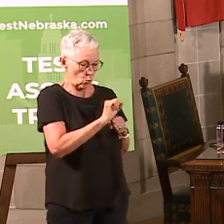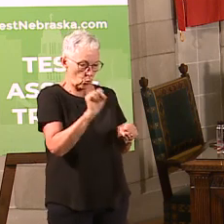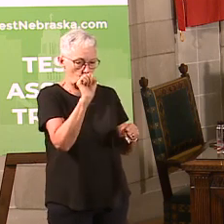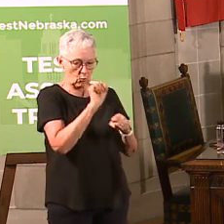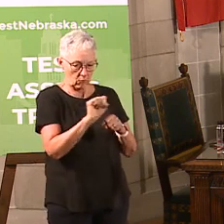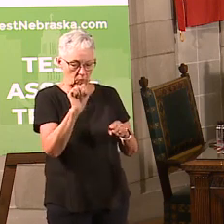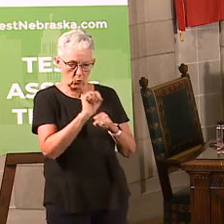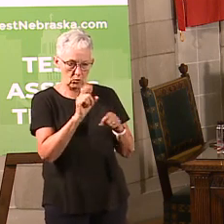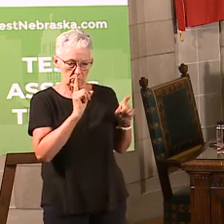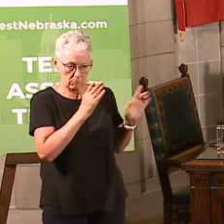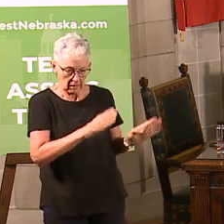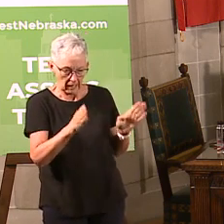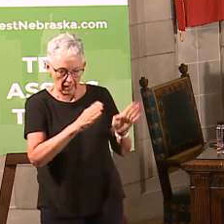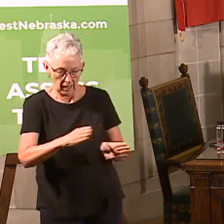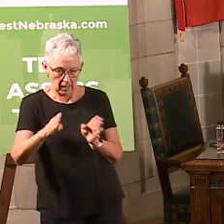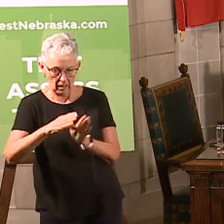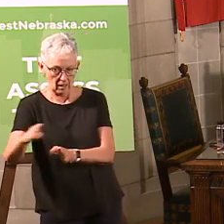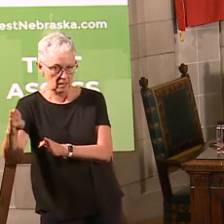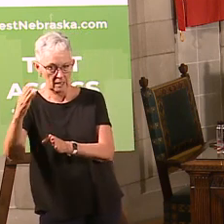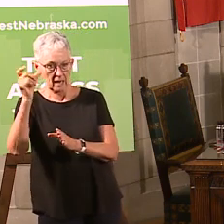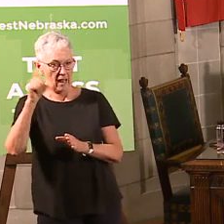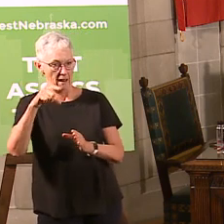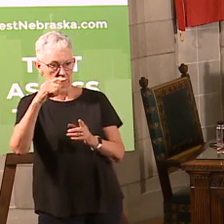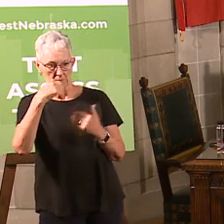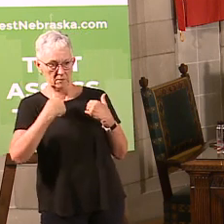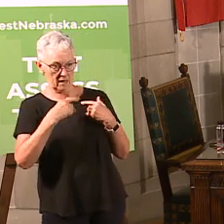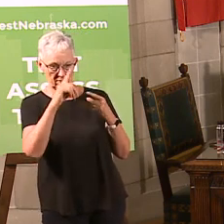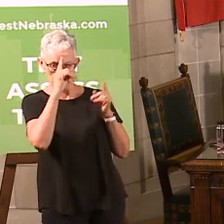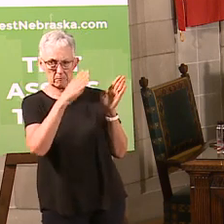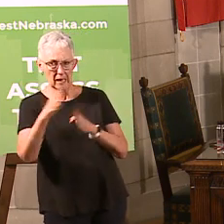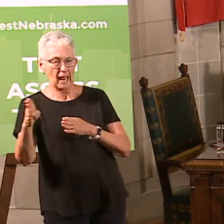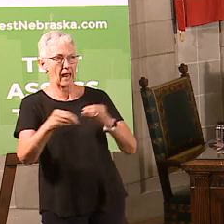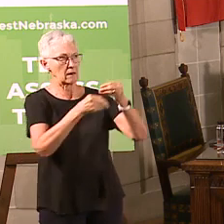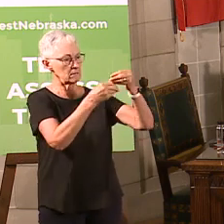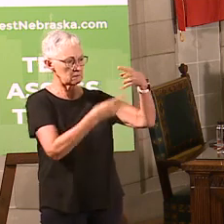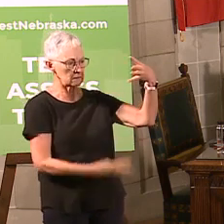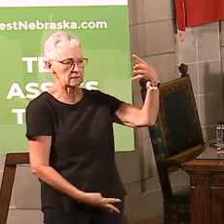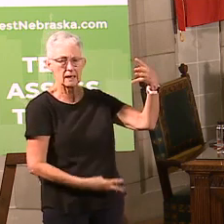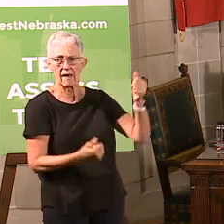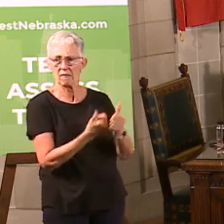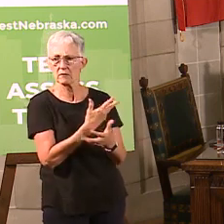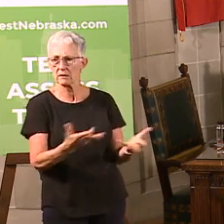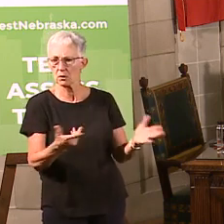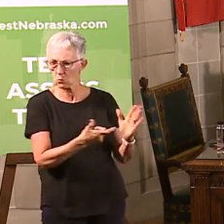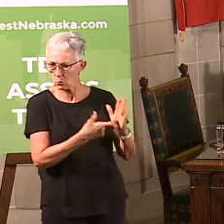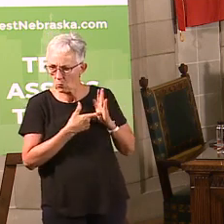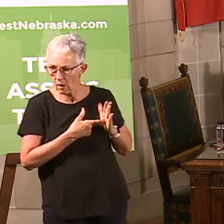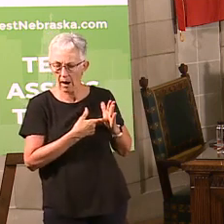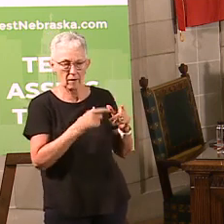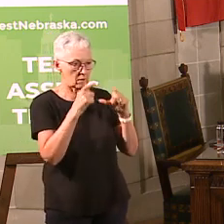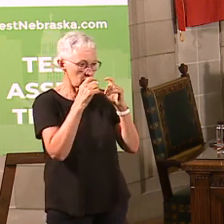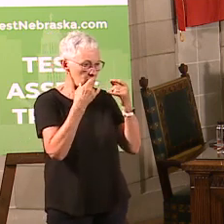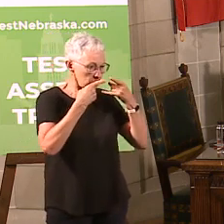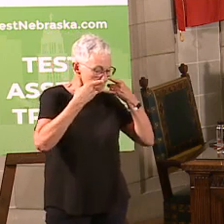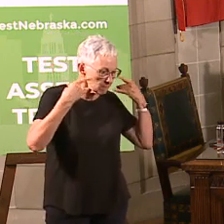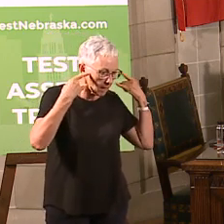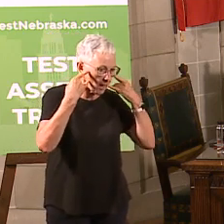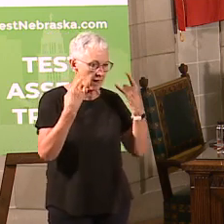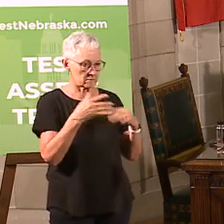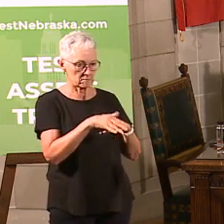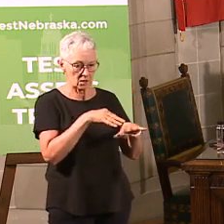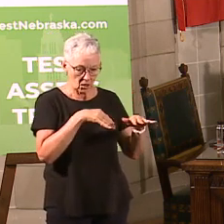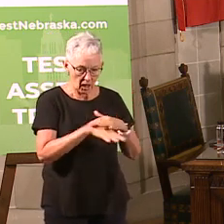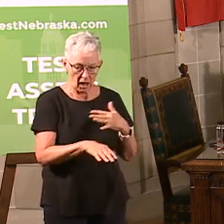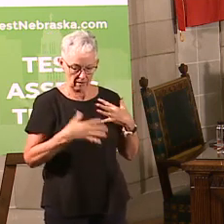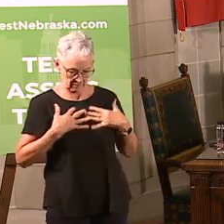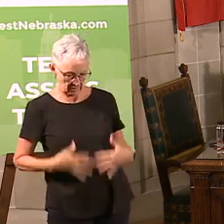the things that we need to do to be open, to include bring in personal protective equipment and have things like hand sanitizer at the ready. But you